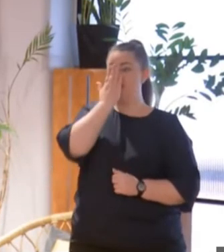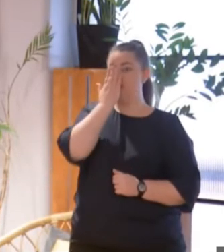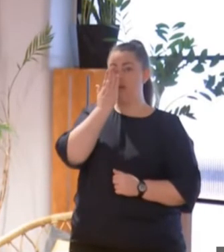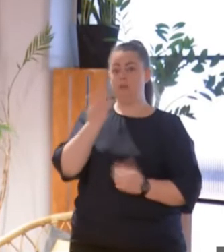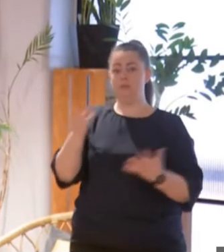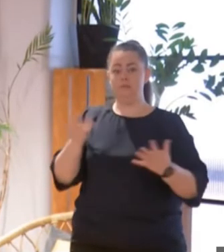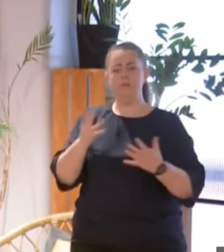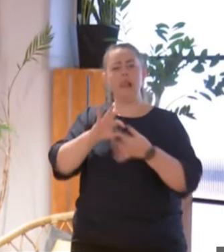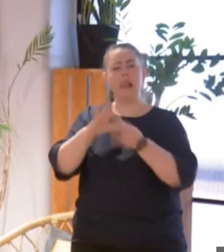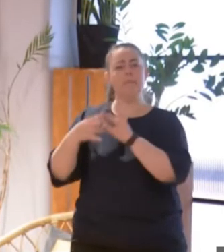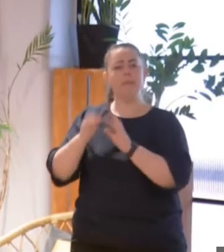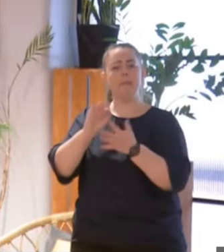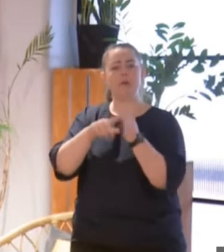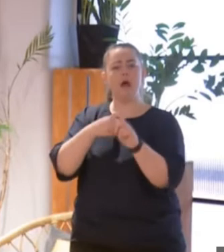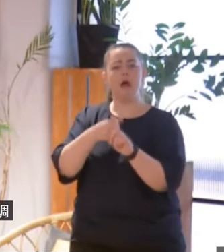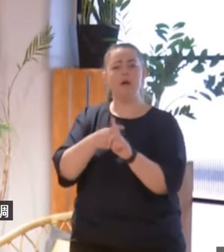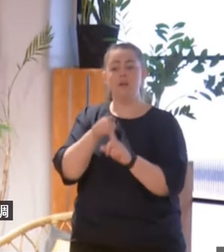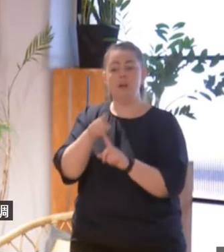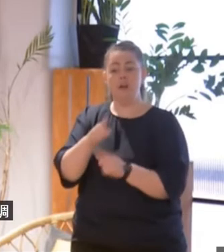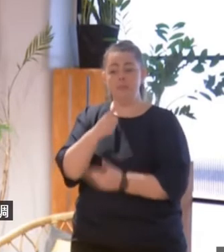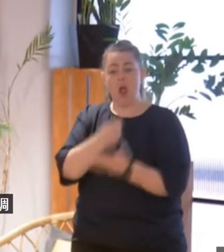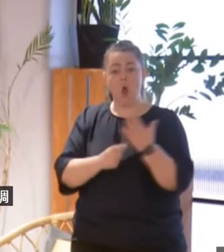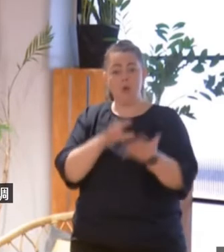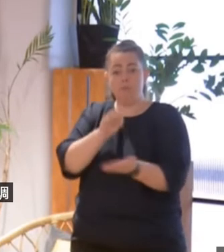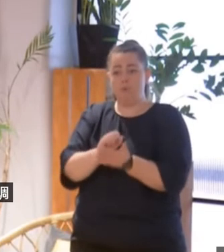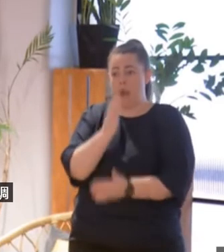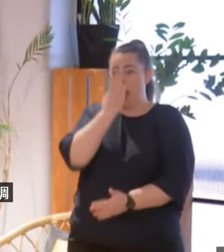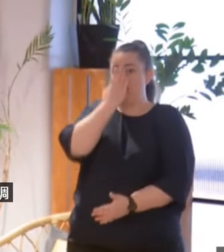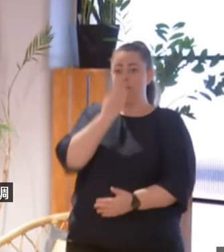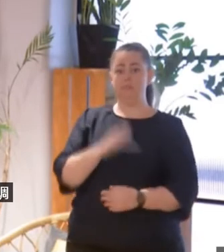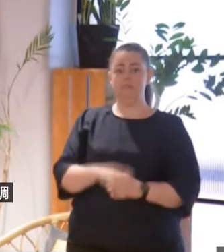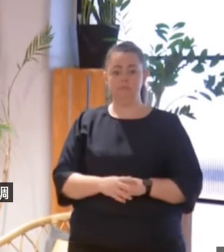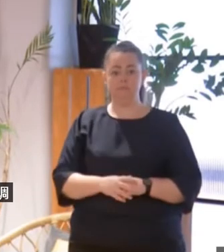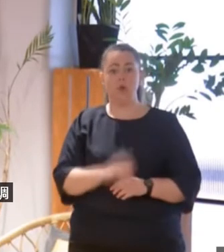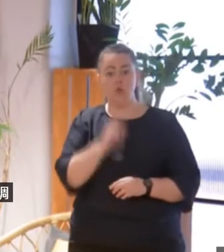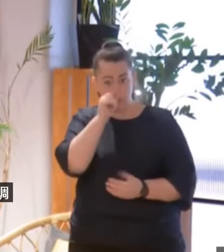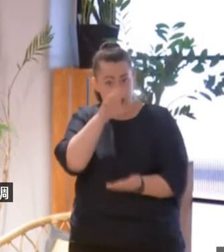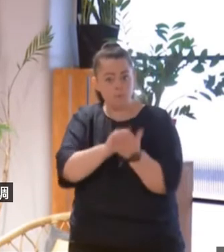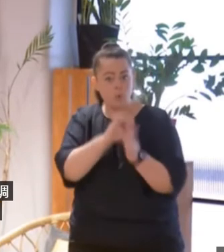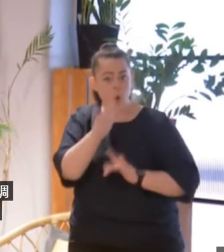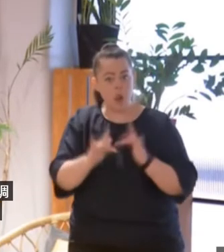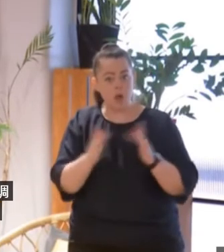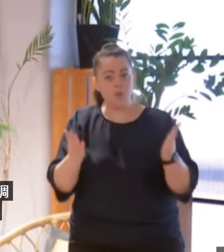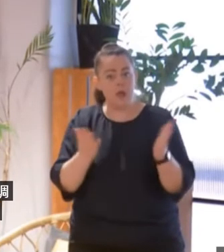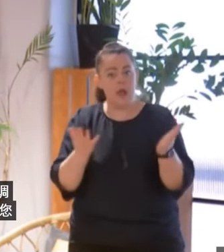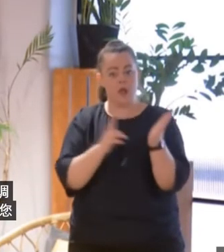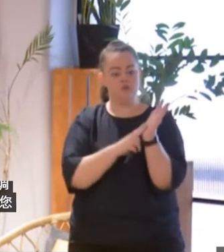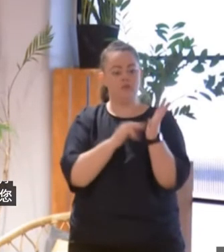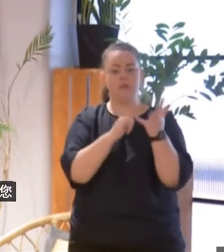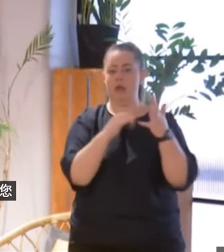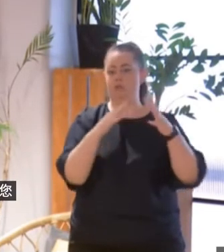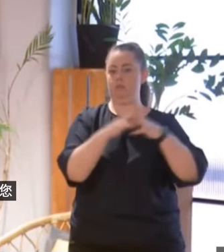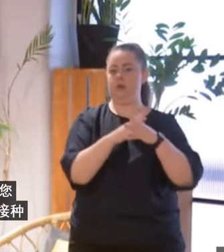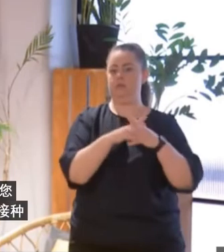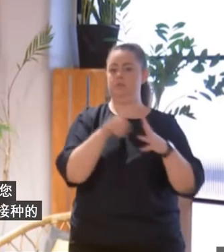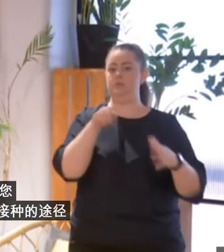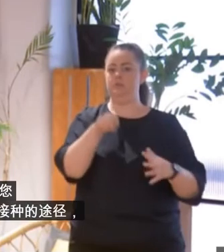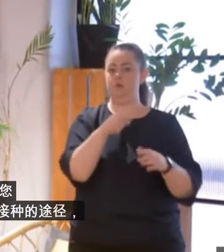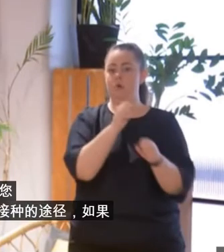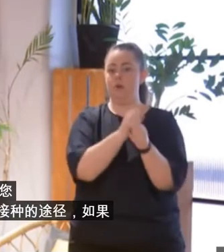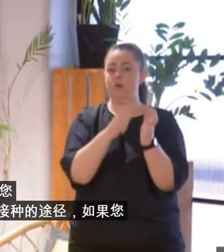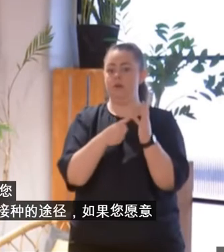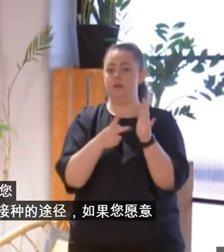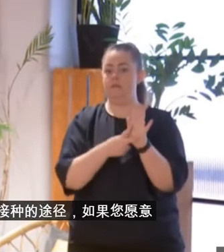to nsw.gov.au, and I stress that, nsw.gov.au is your pass to be able to book a